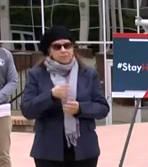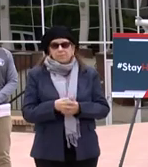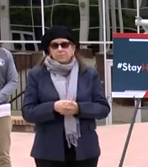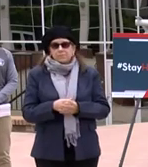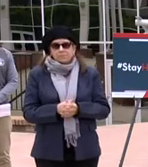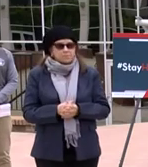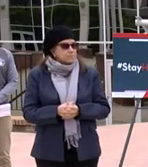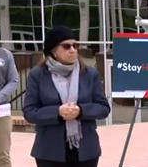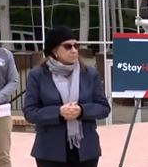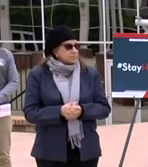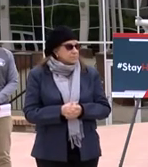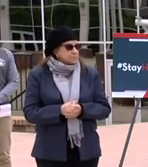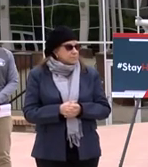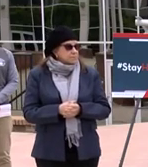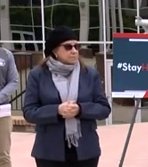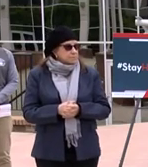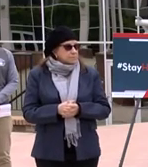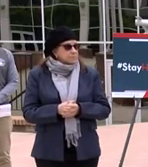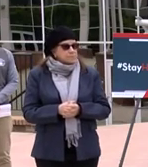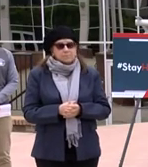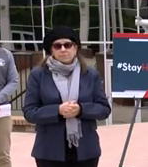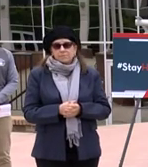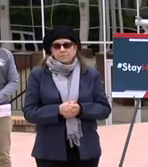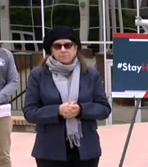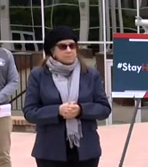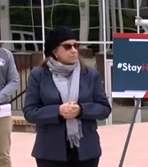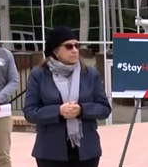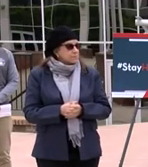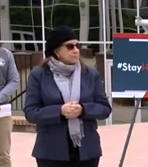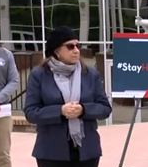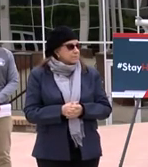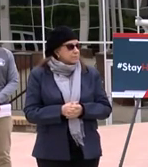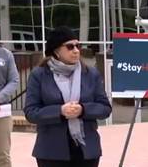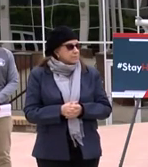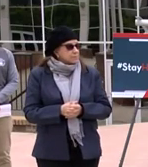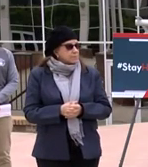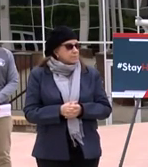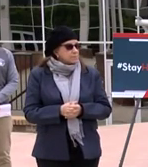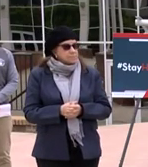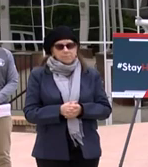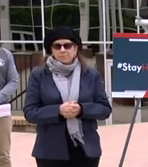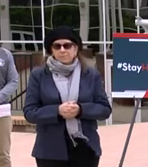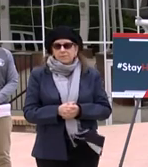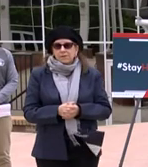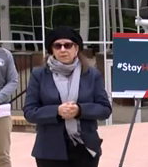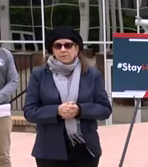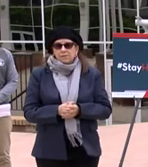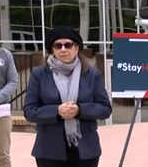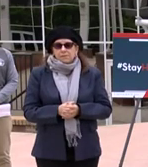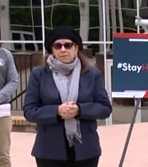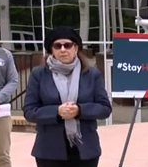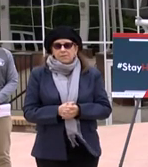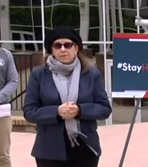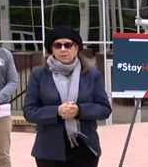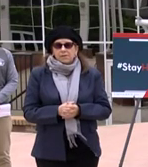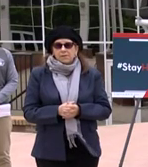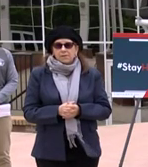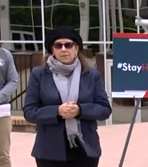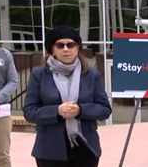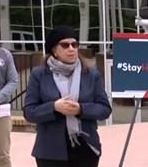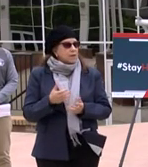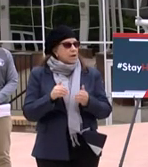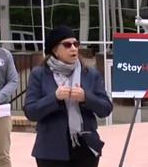Because all the computers, all the places we can go are shut down. How do we go about getting the application? I need you to call